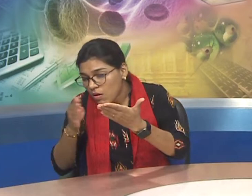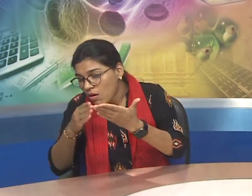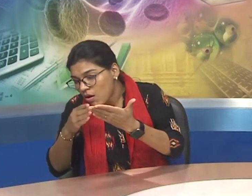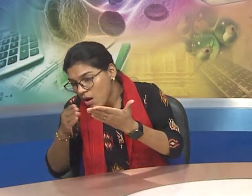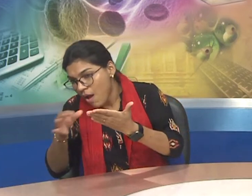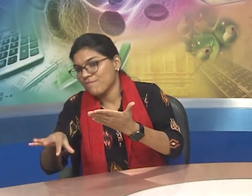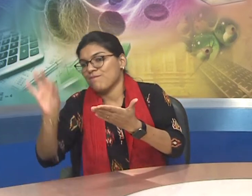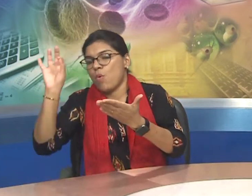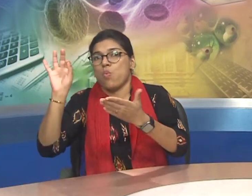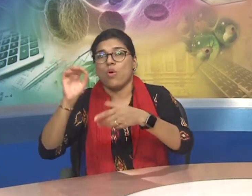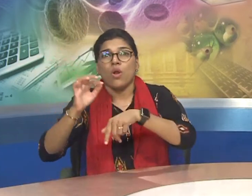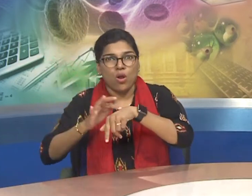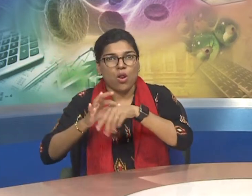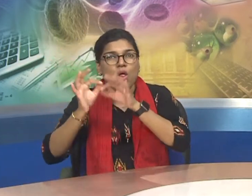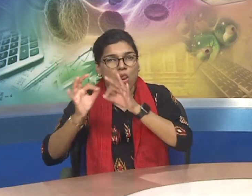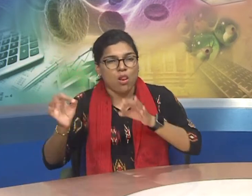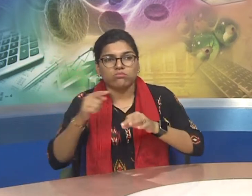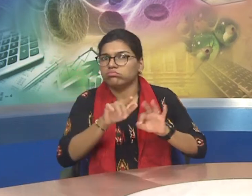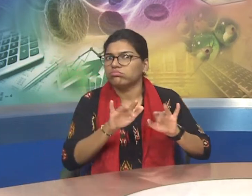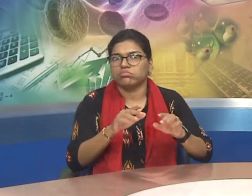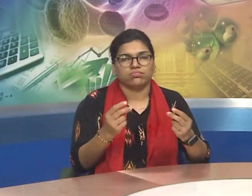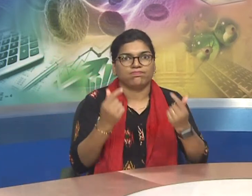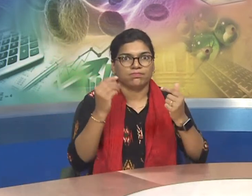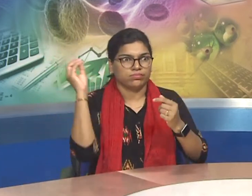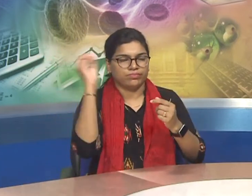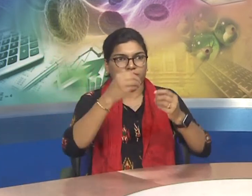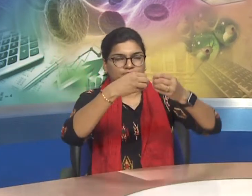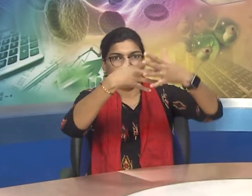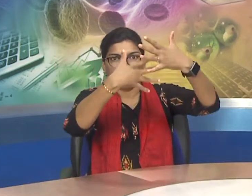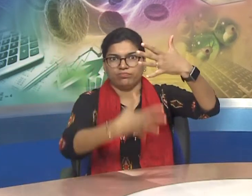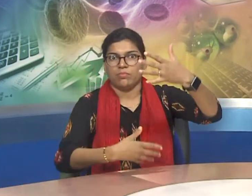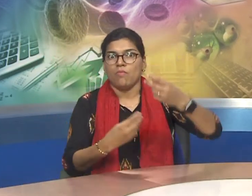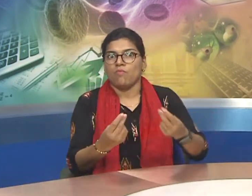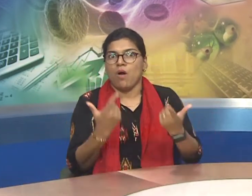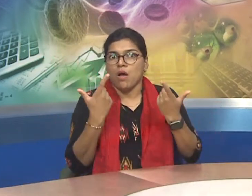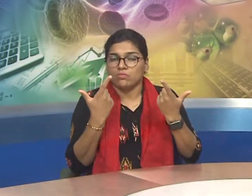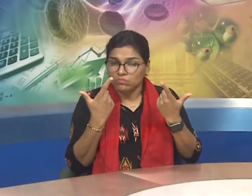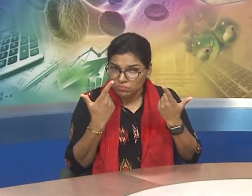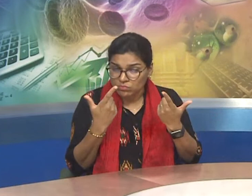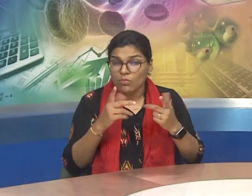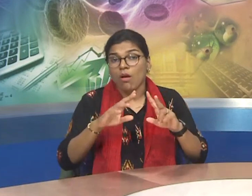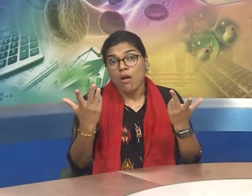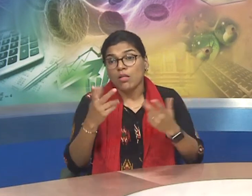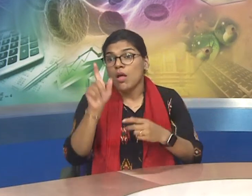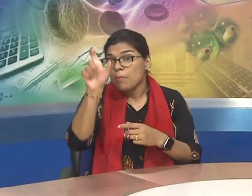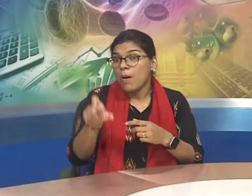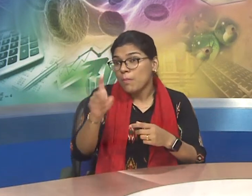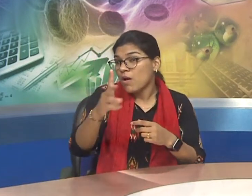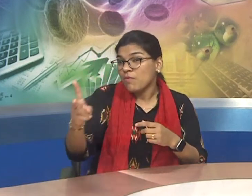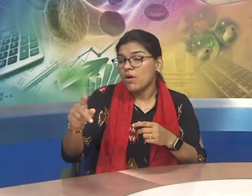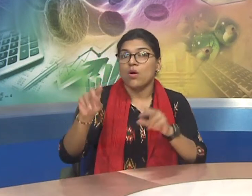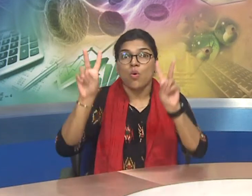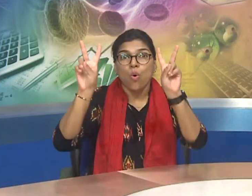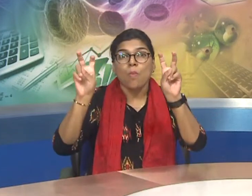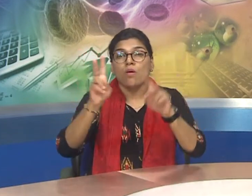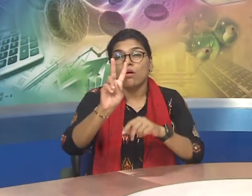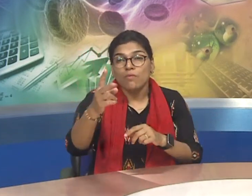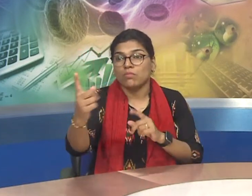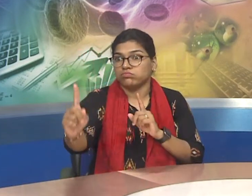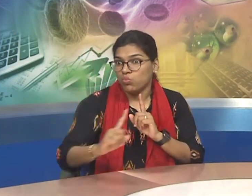So multifold increases in the information output and its usage has made it a challenge for